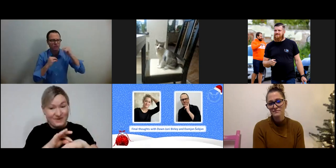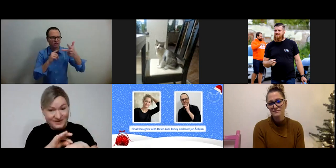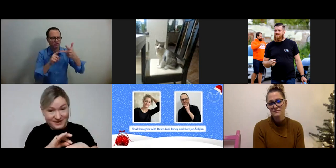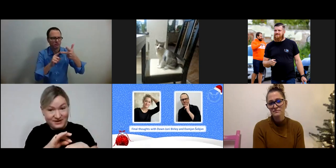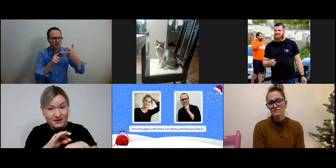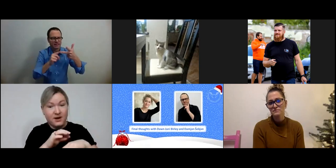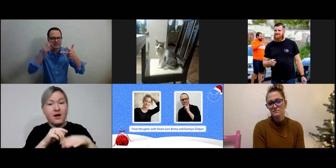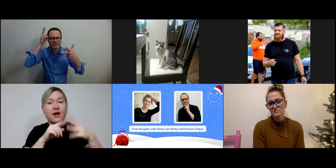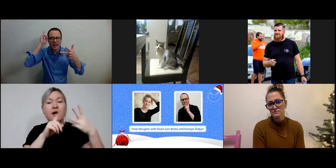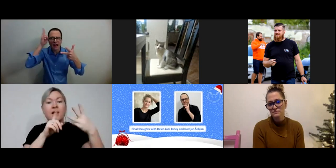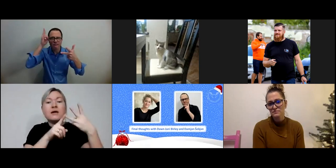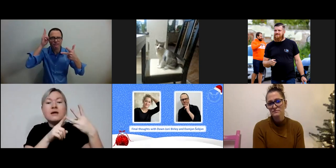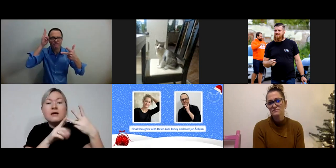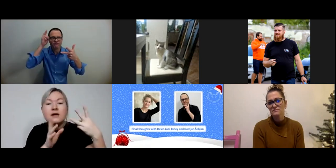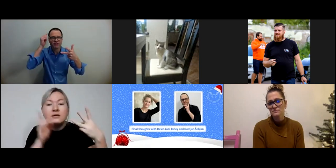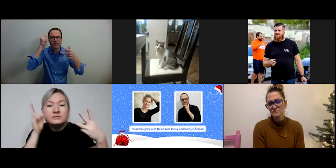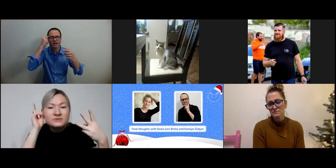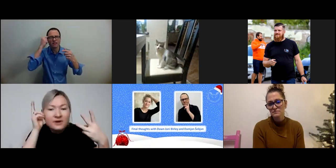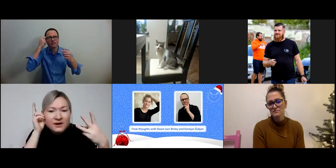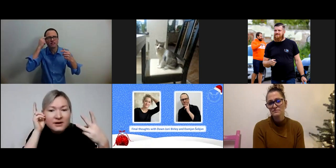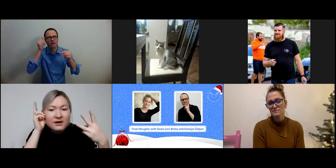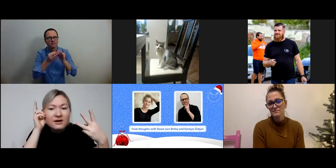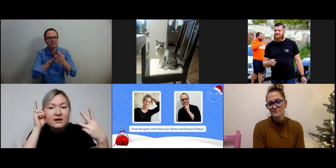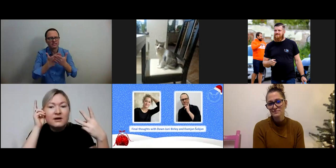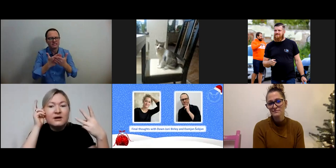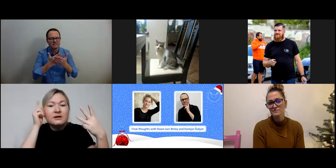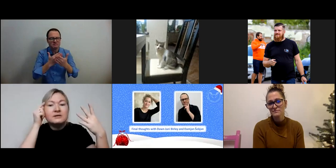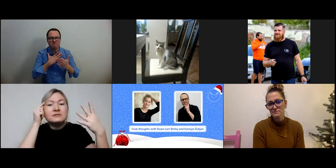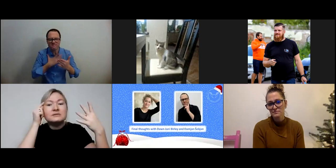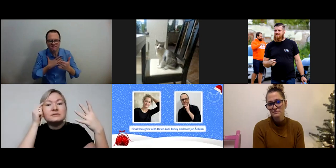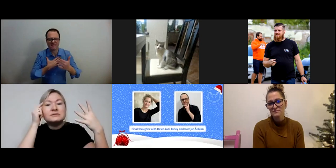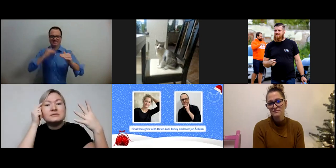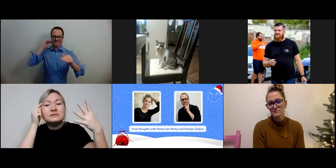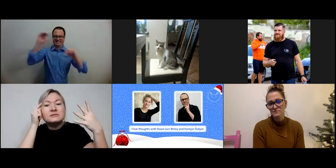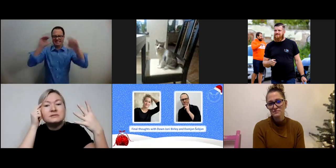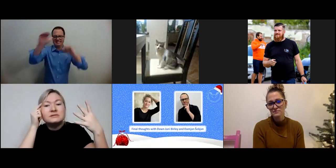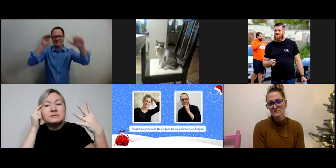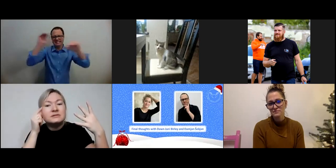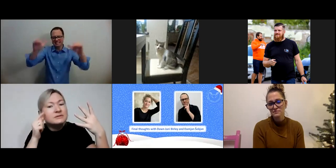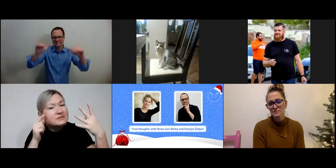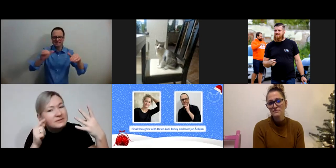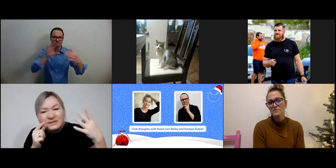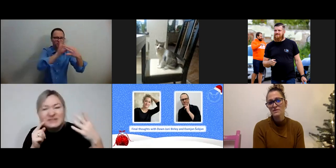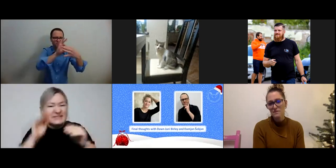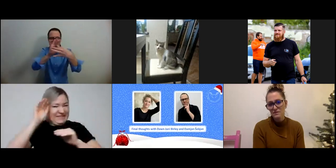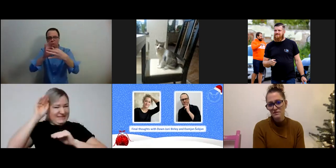I met my wife. I met a third person. I met you, Dawn. And we came up with this